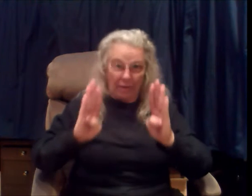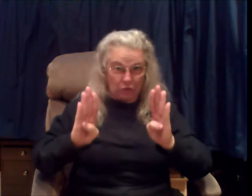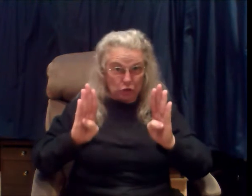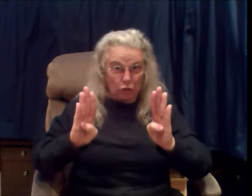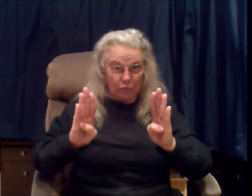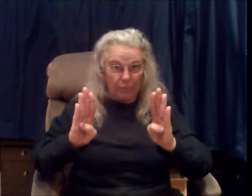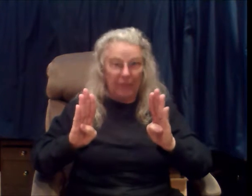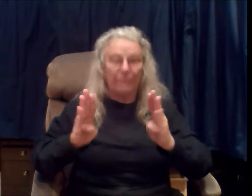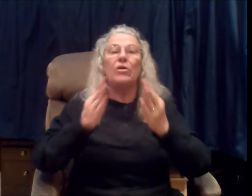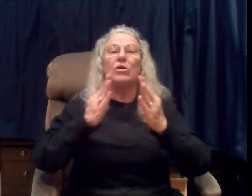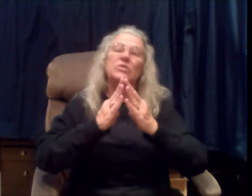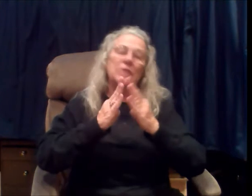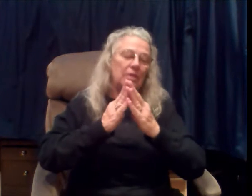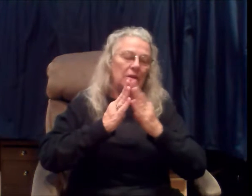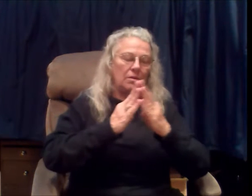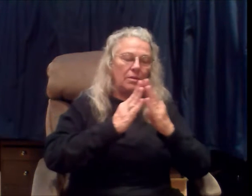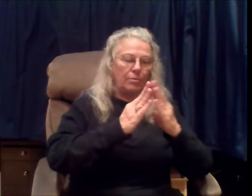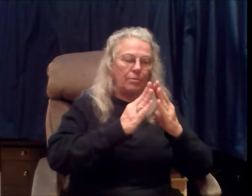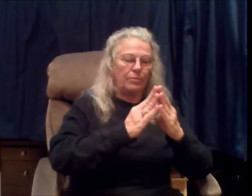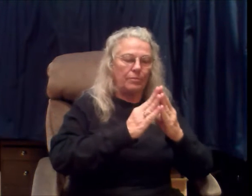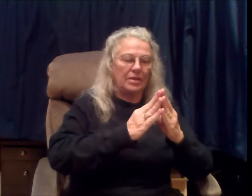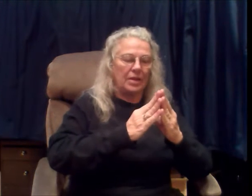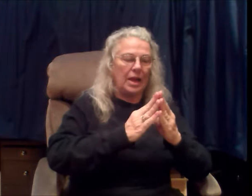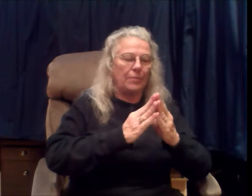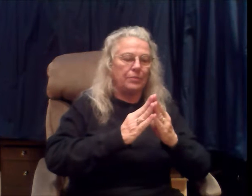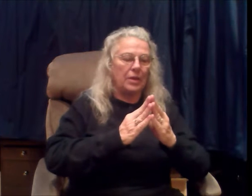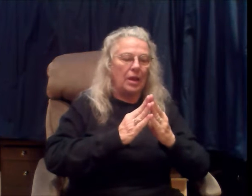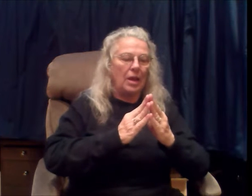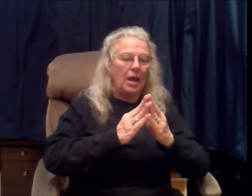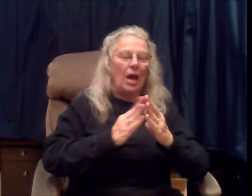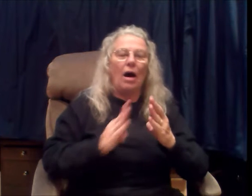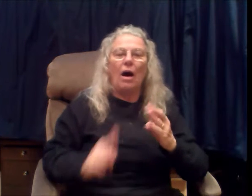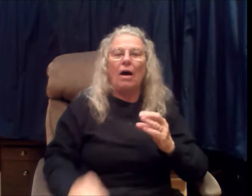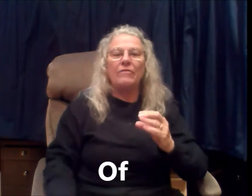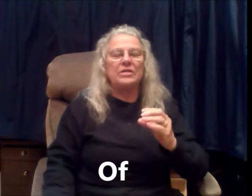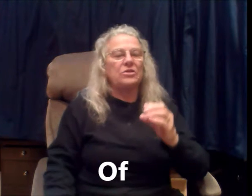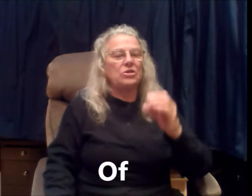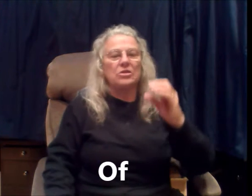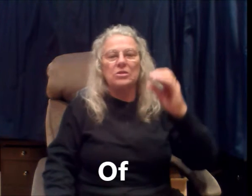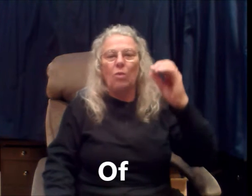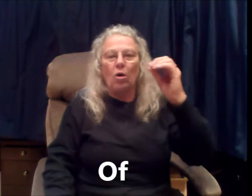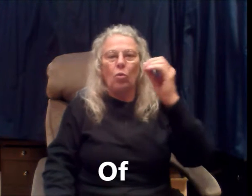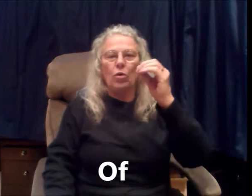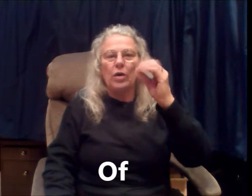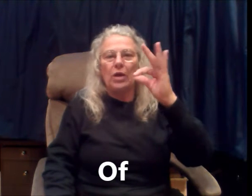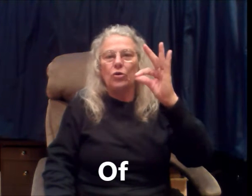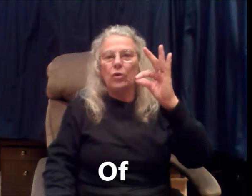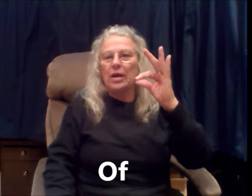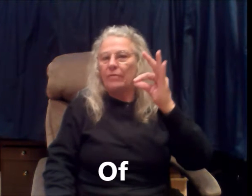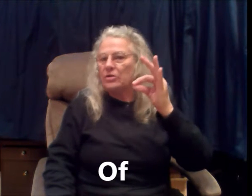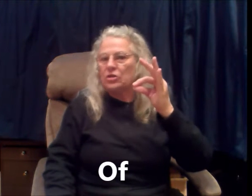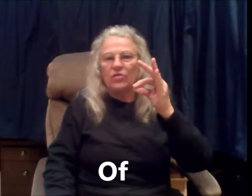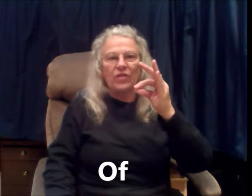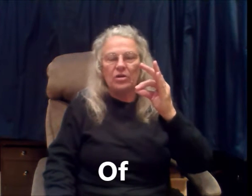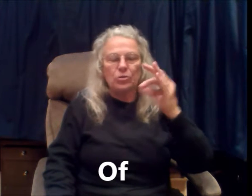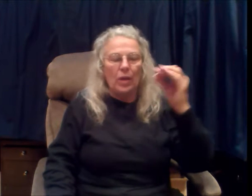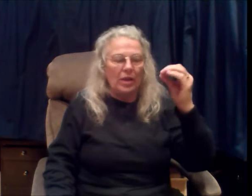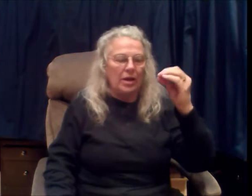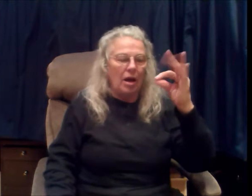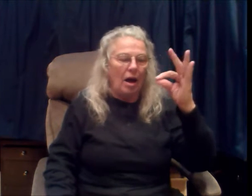to show the B first, and then Bethlehem. Of is just a small word, and you're going to have to just finger spell it.